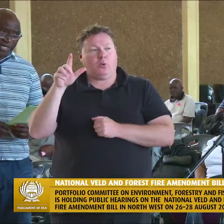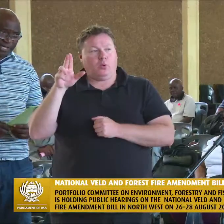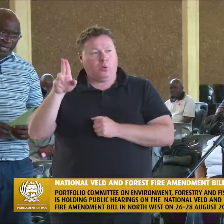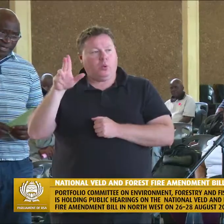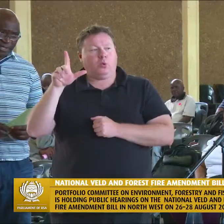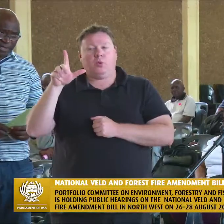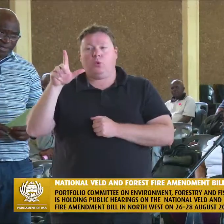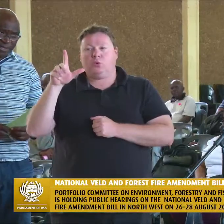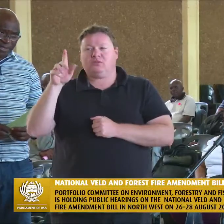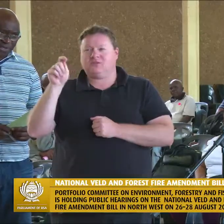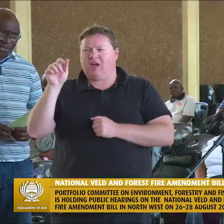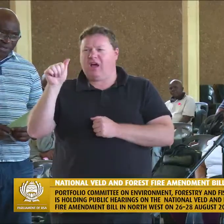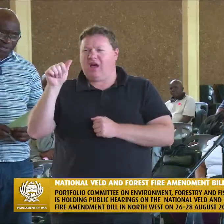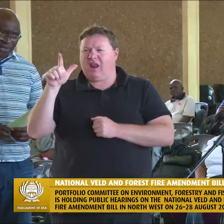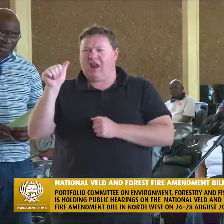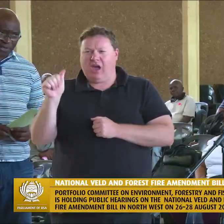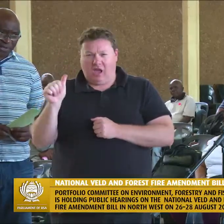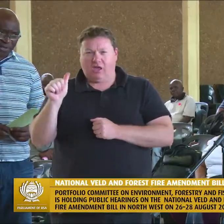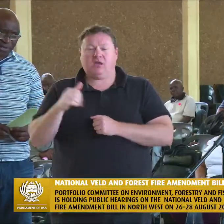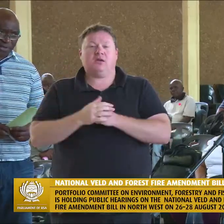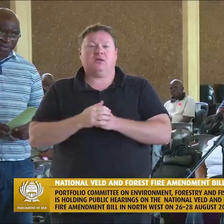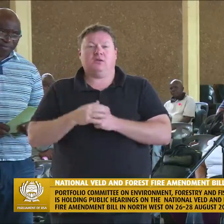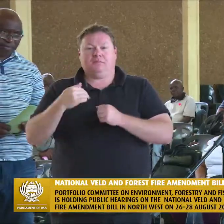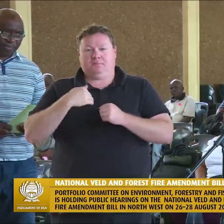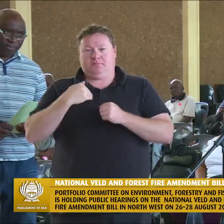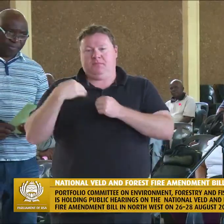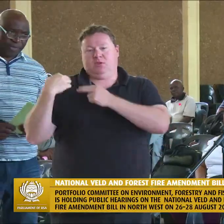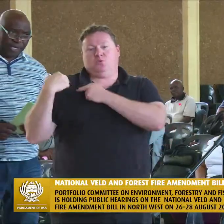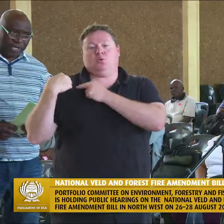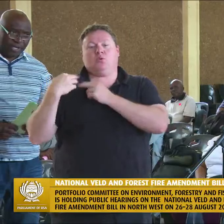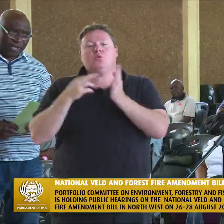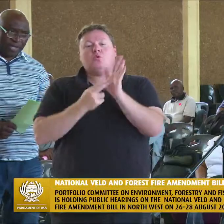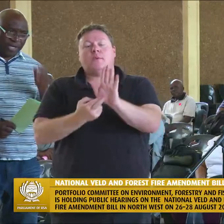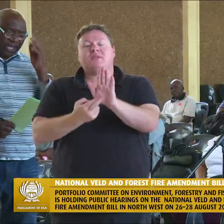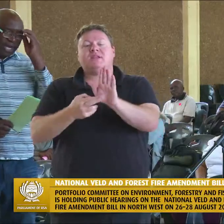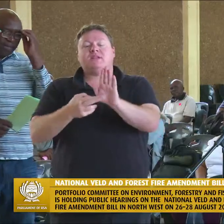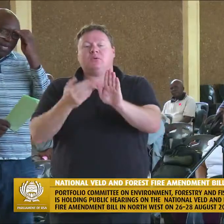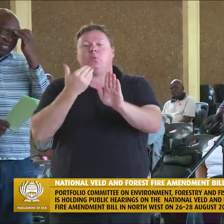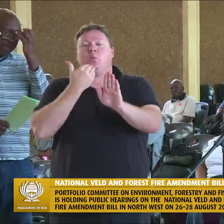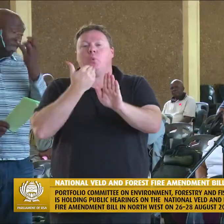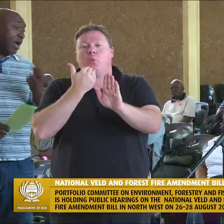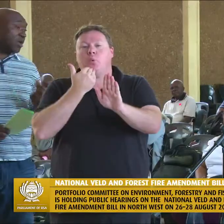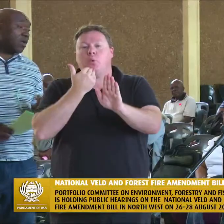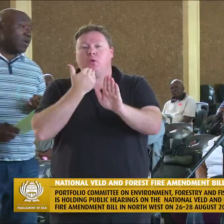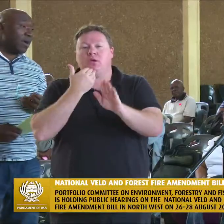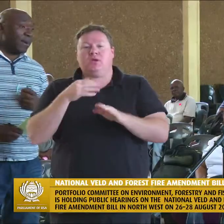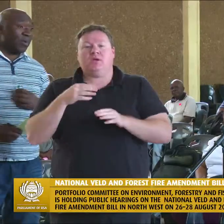i am representing the fire protection association of rusting back